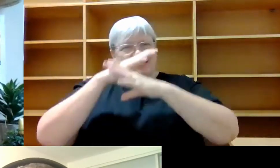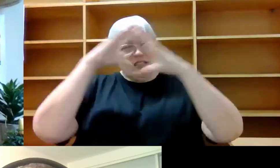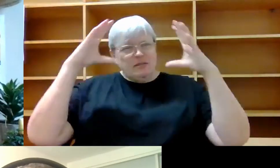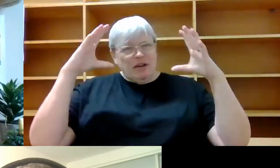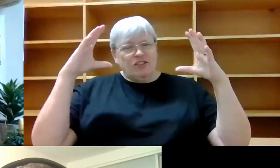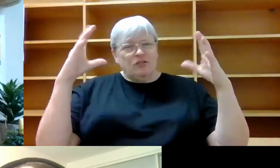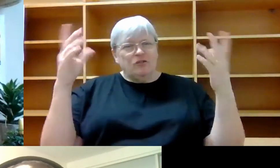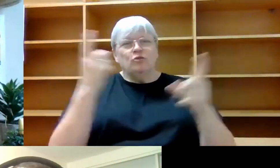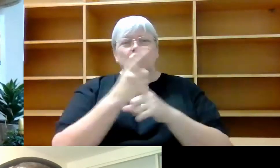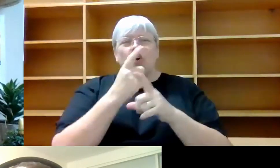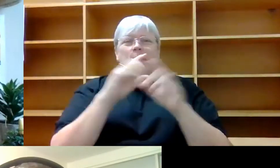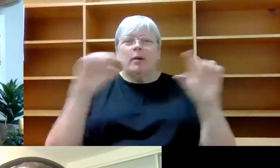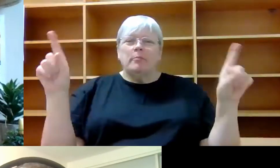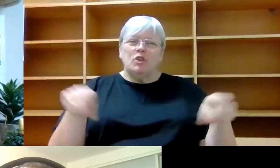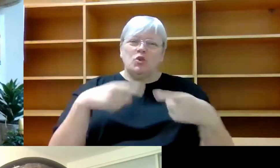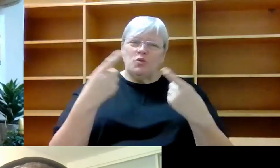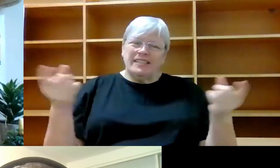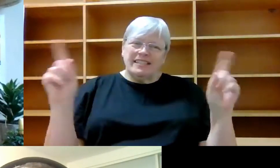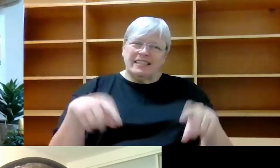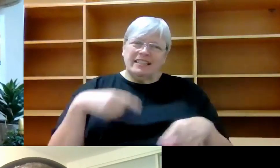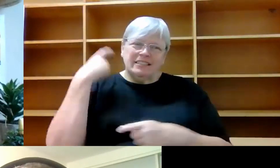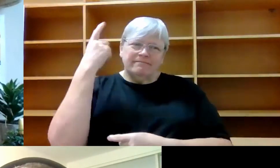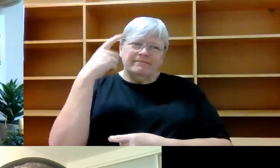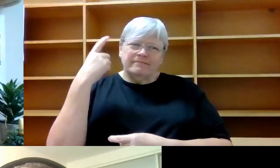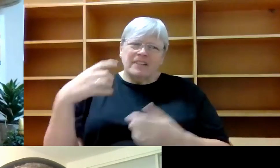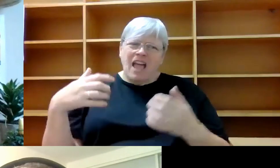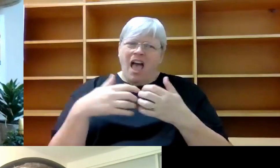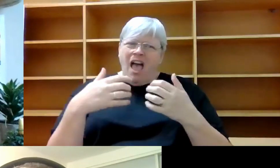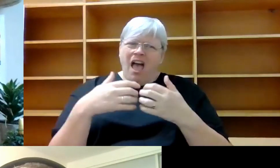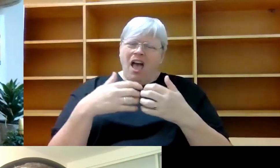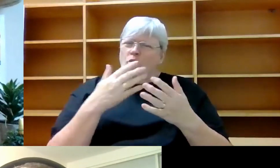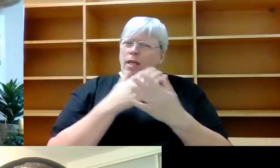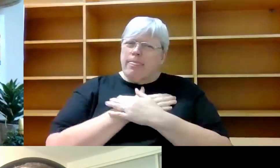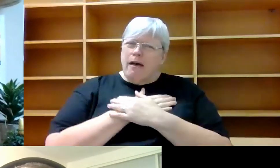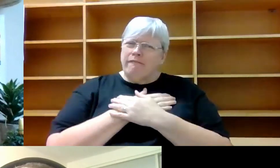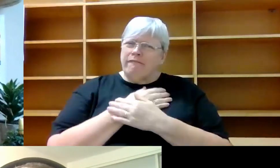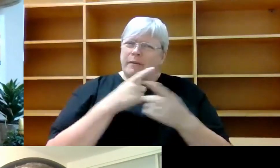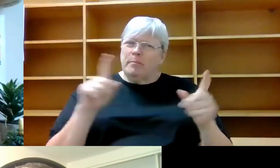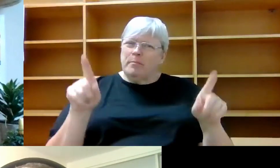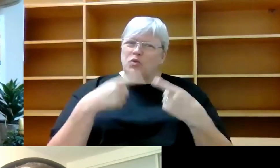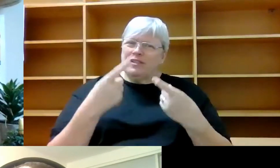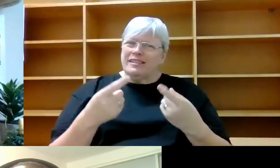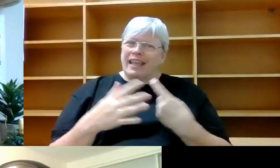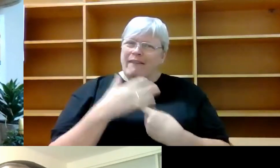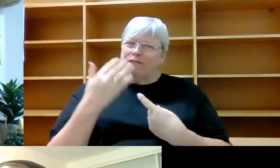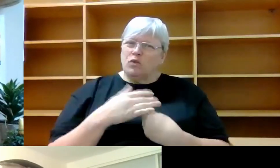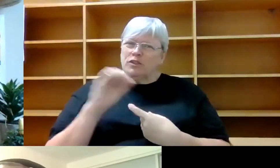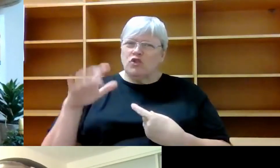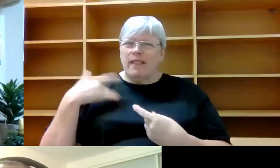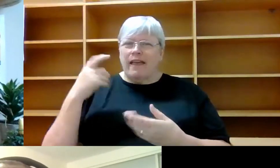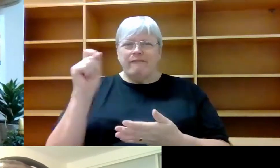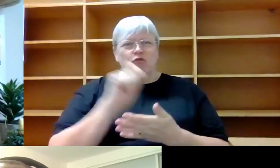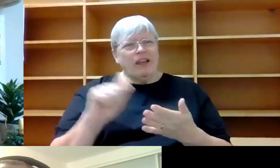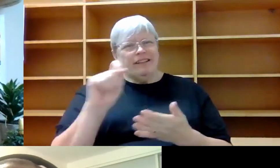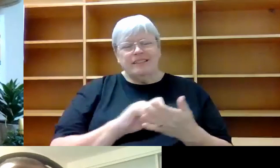about music, and I wondered, like, in what ways does like your love of music inform your writing and inspire